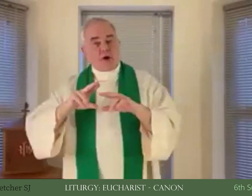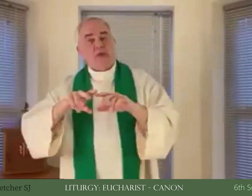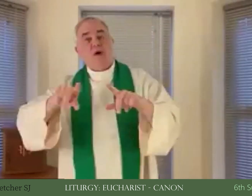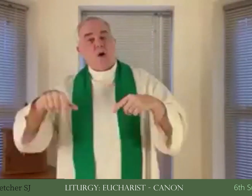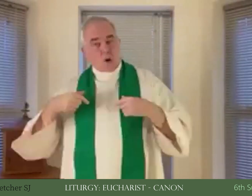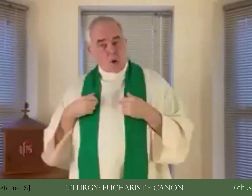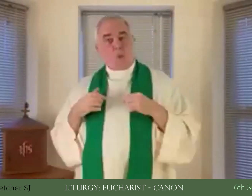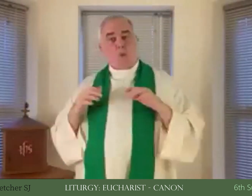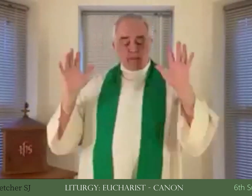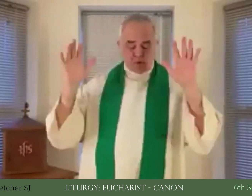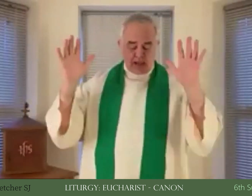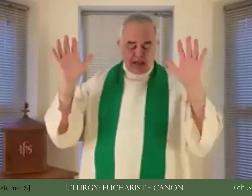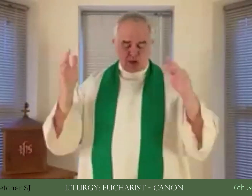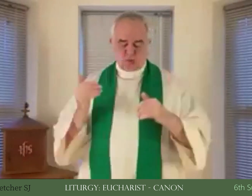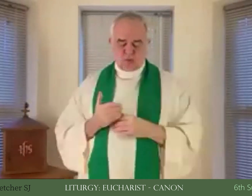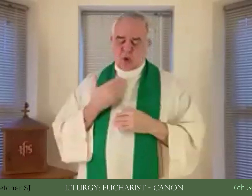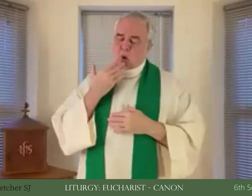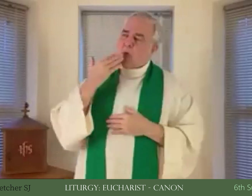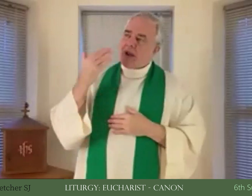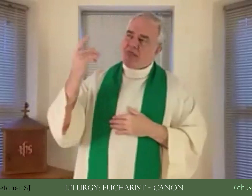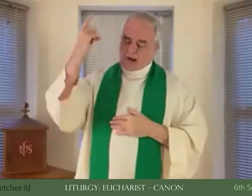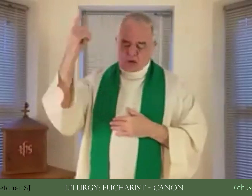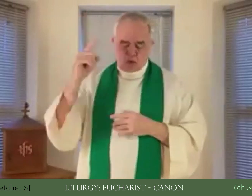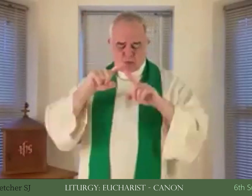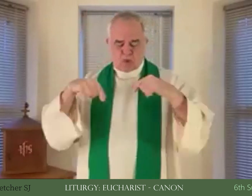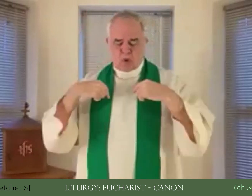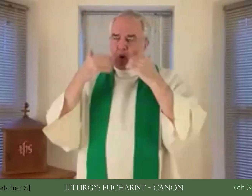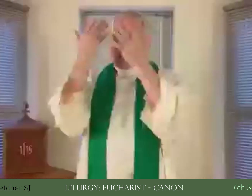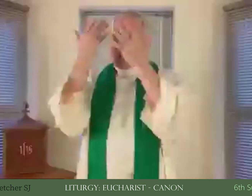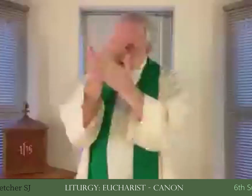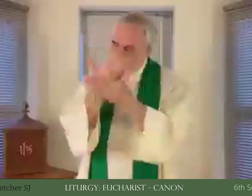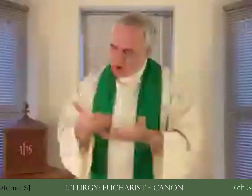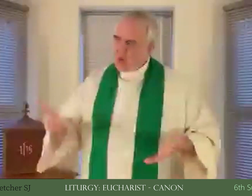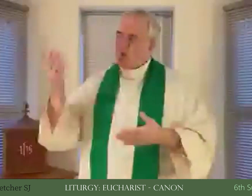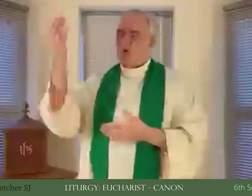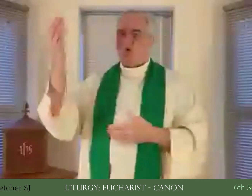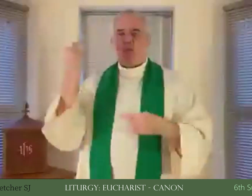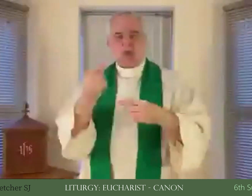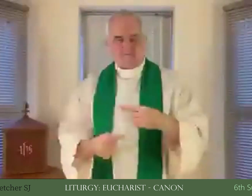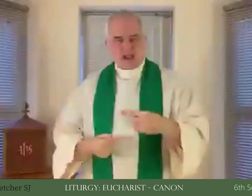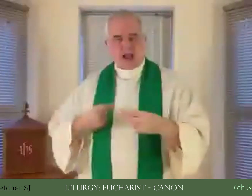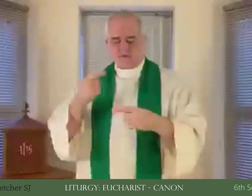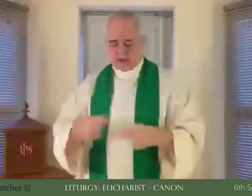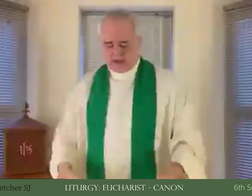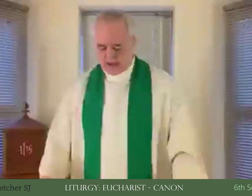Father, we praise you. We thank you, we adore you, forever and